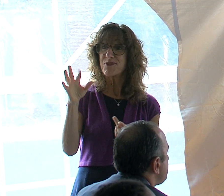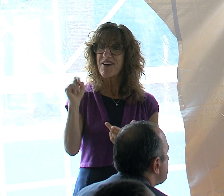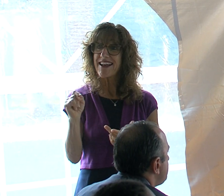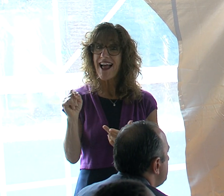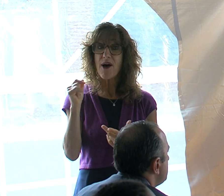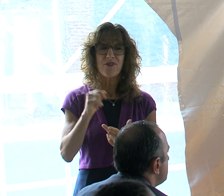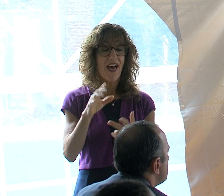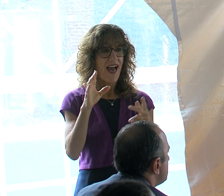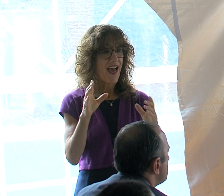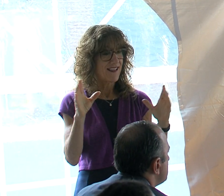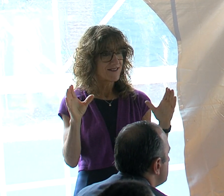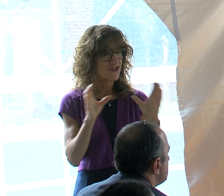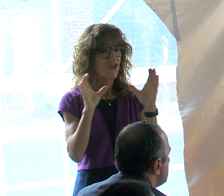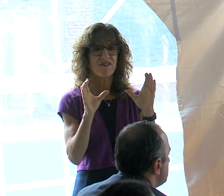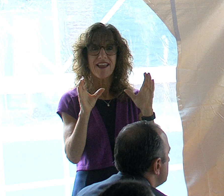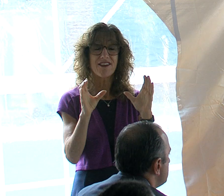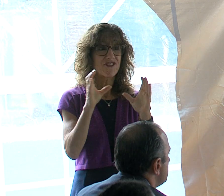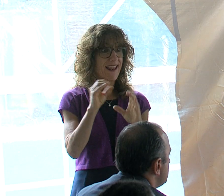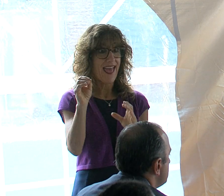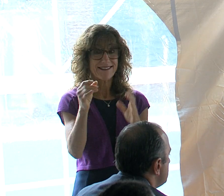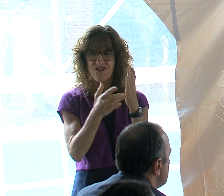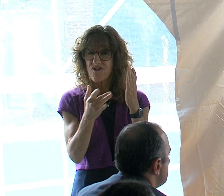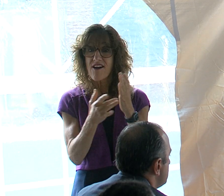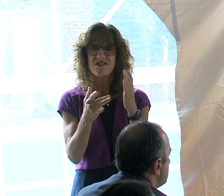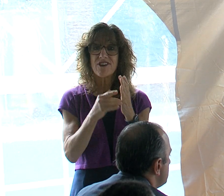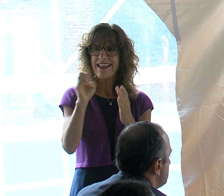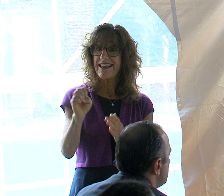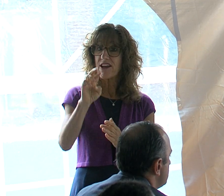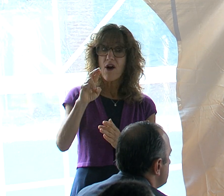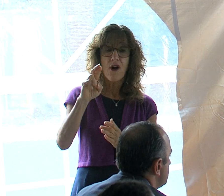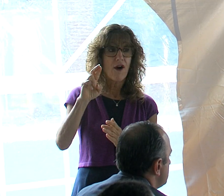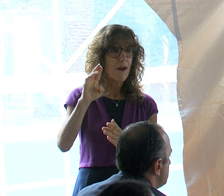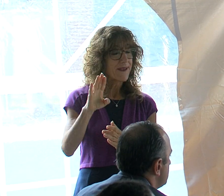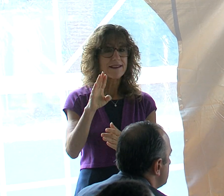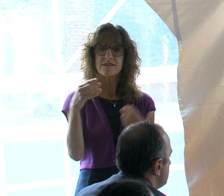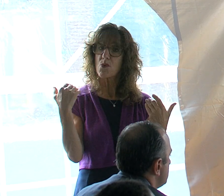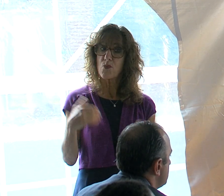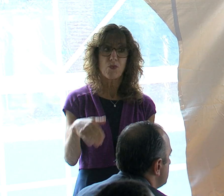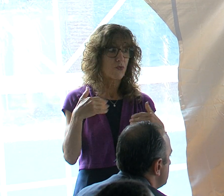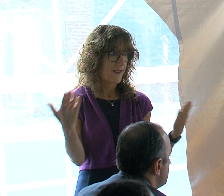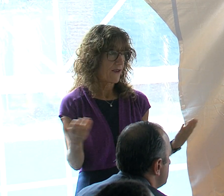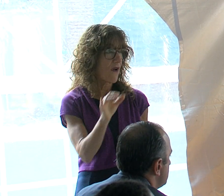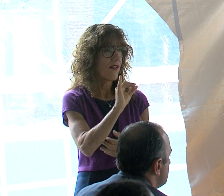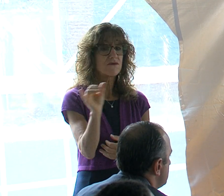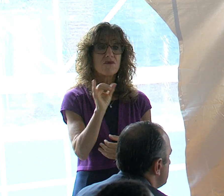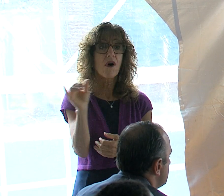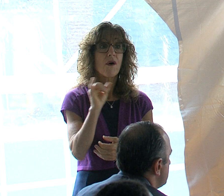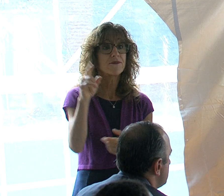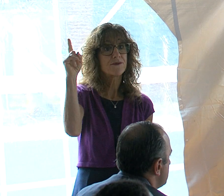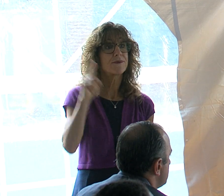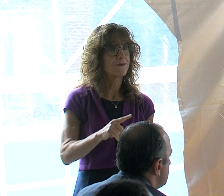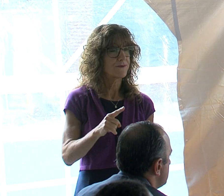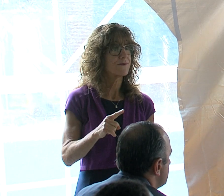gold certification, in addition to solar technology and ERVs, were here to reduce